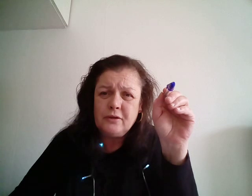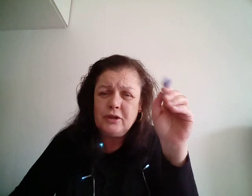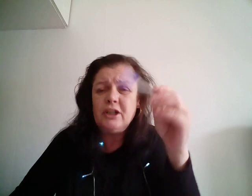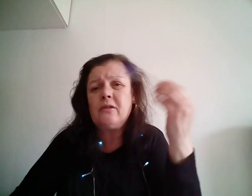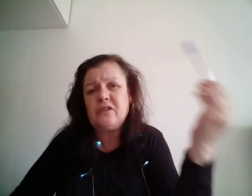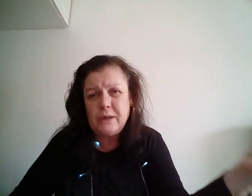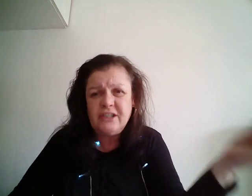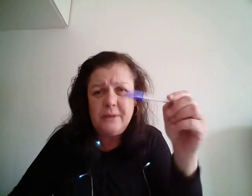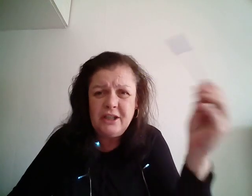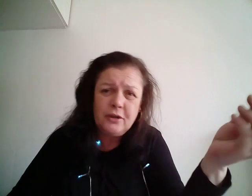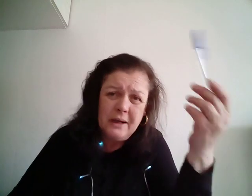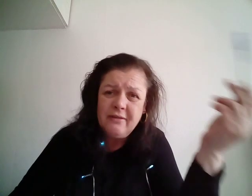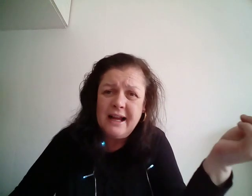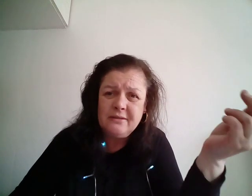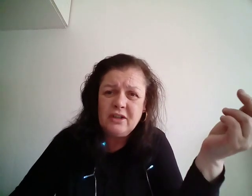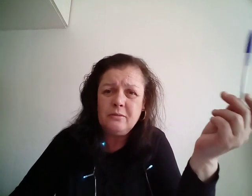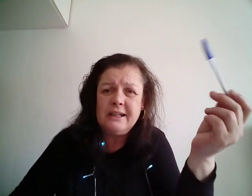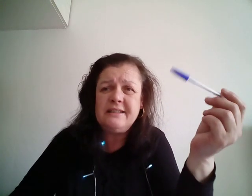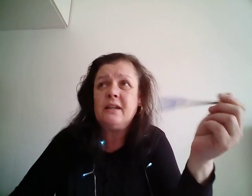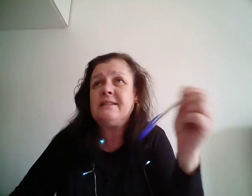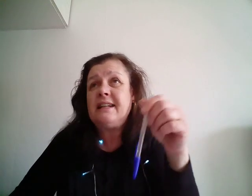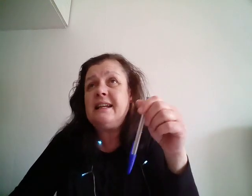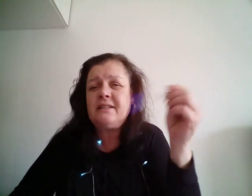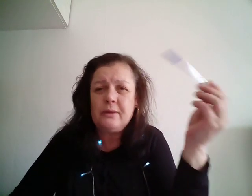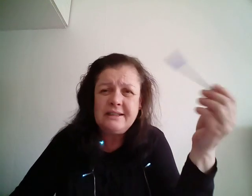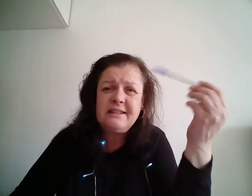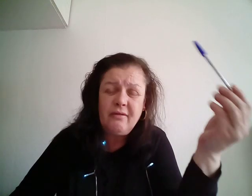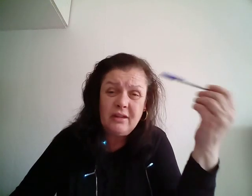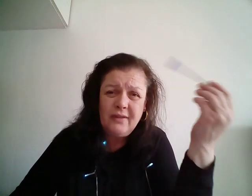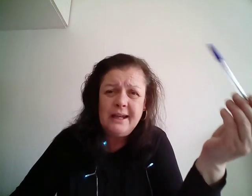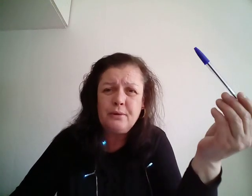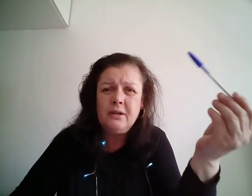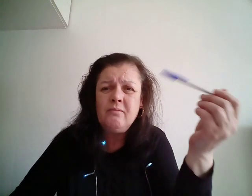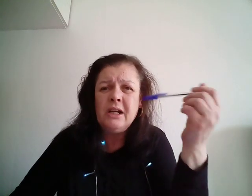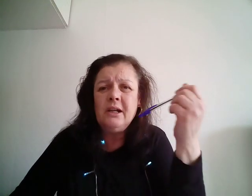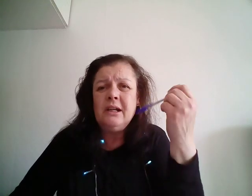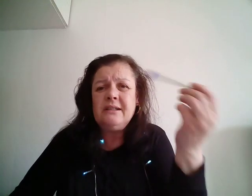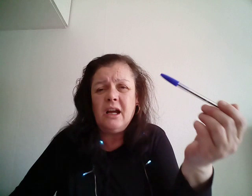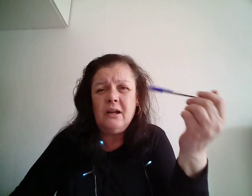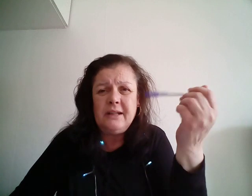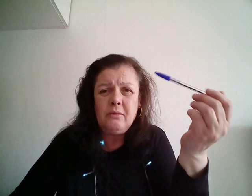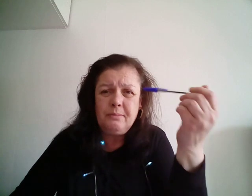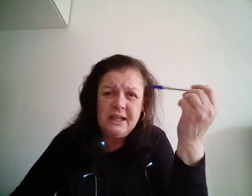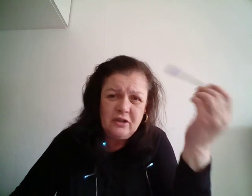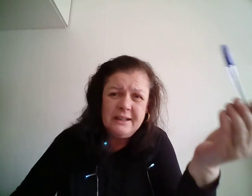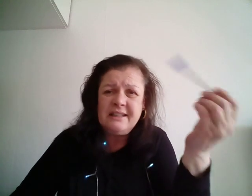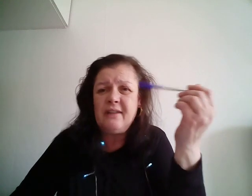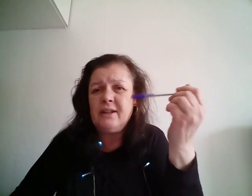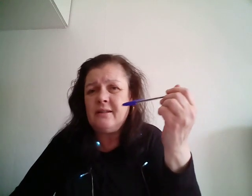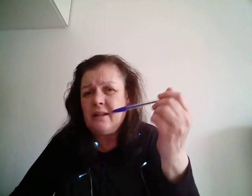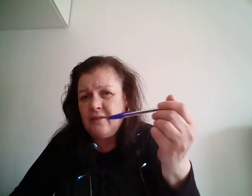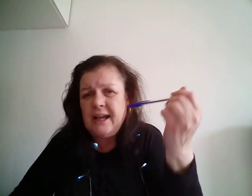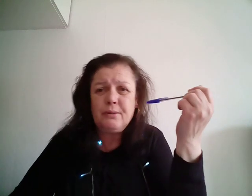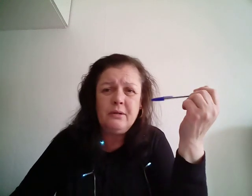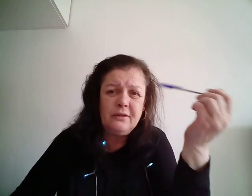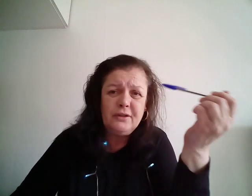2024, you know, because we do it the other way around, don't we, so today is the 27th of April, so that would be the 27th of April, the